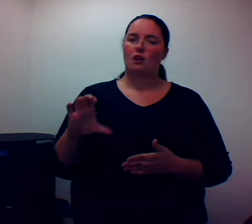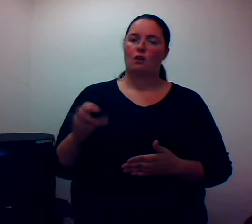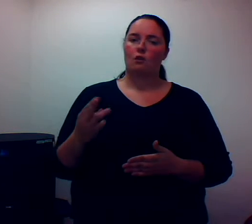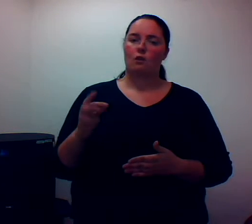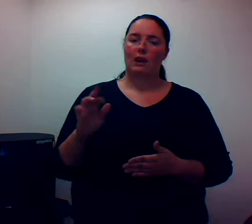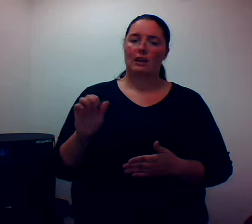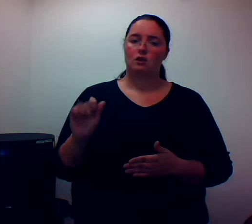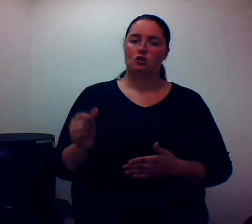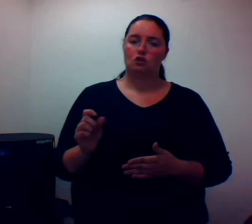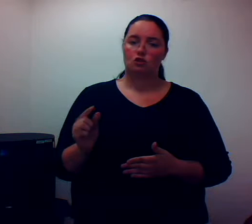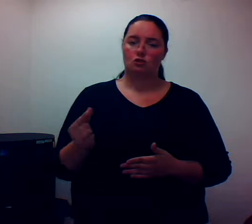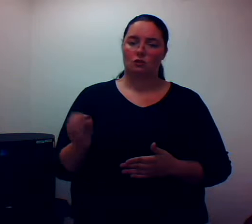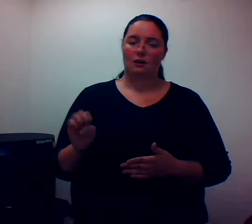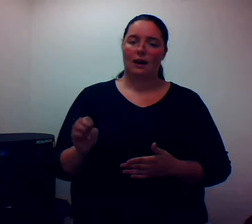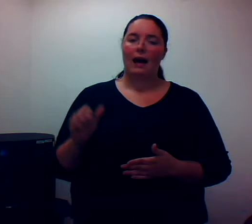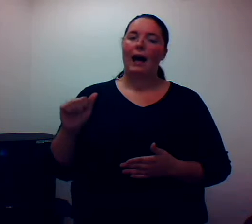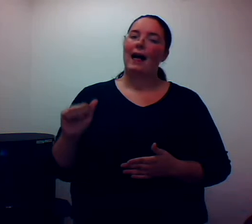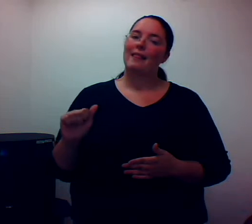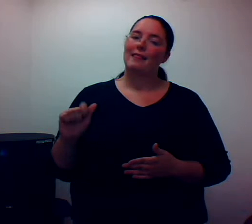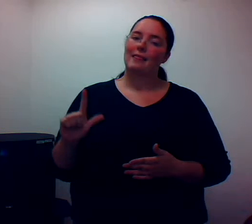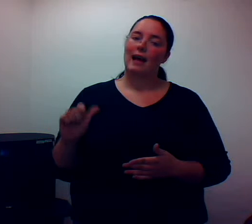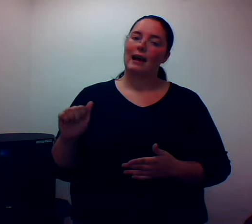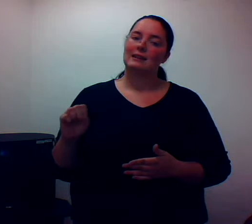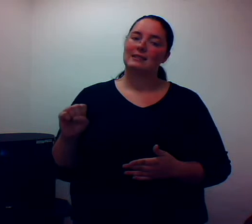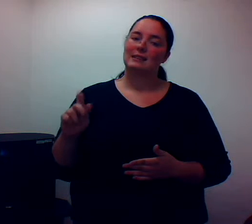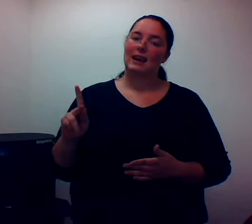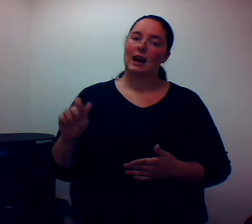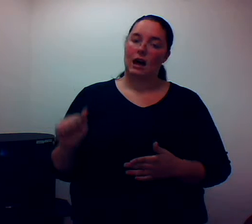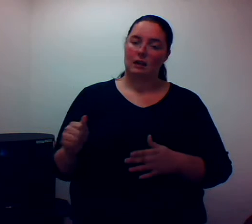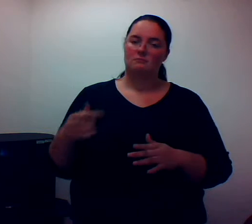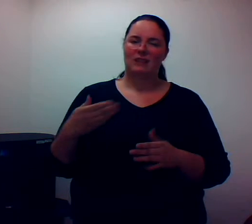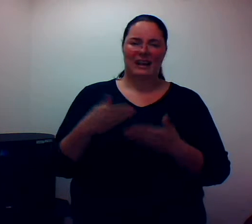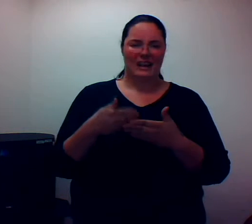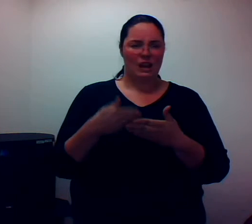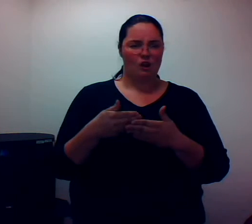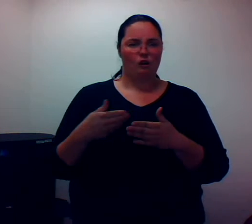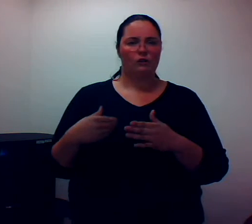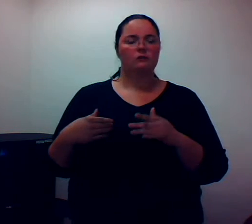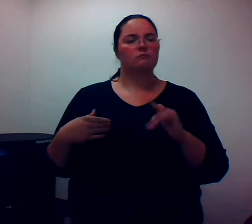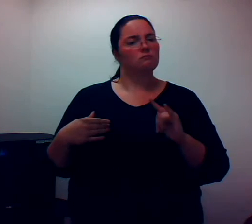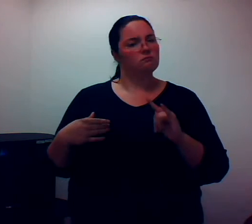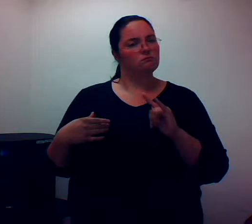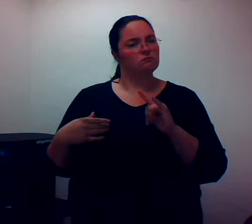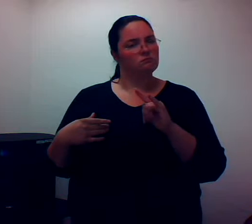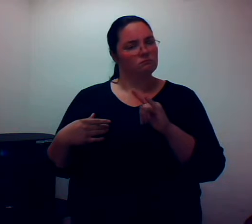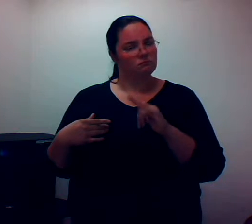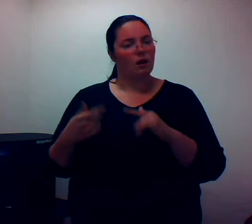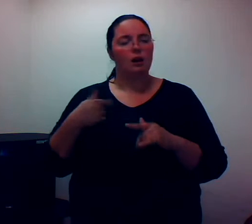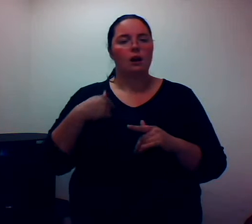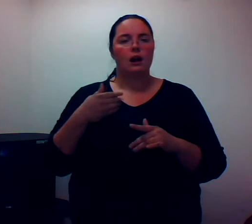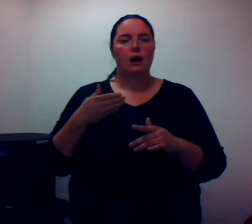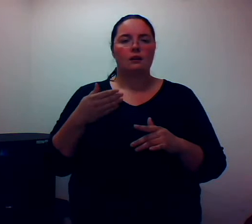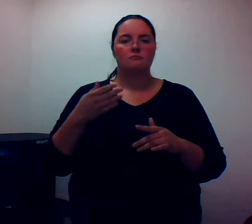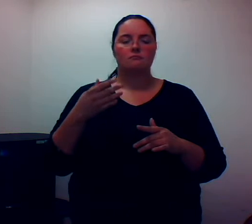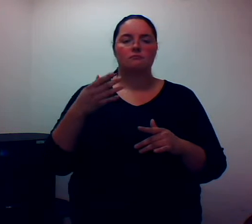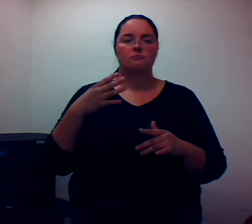difficulties, and didn't elaborate on that really at all. And everyone seemed unusually calm on the plane. I couldn't believe it. I thought